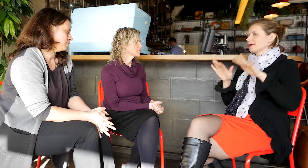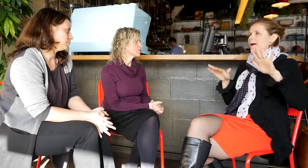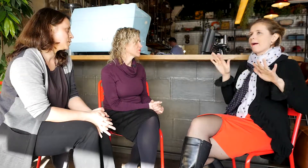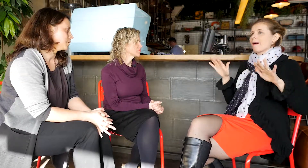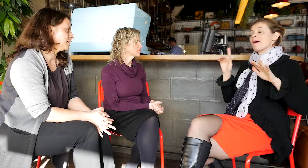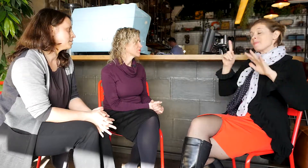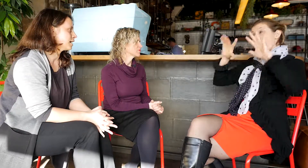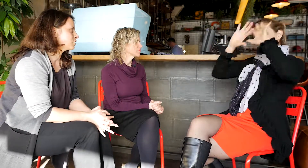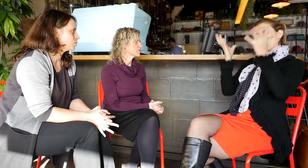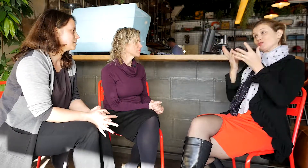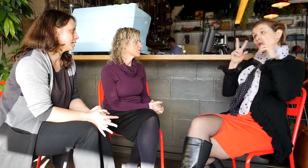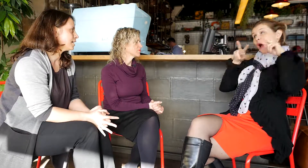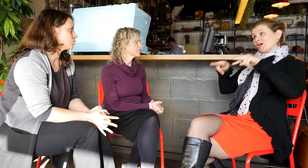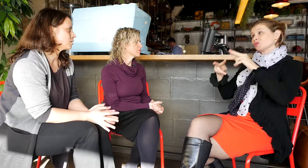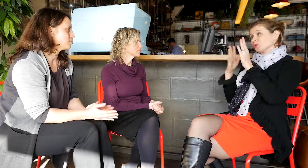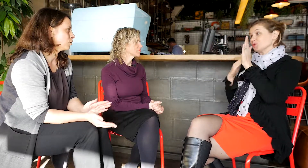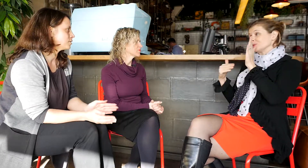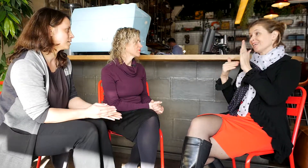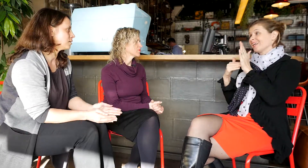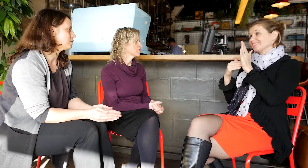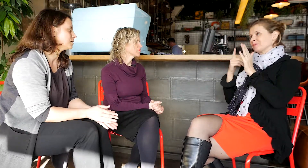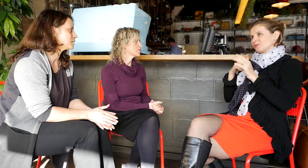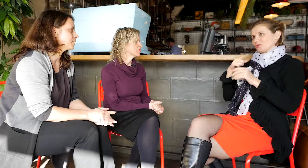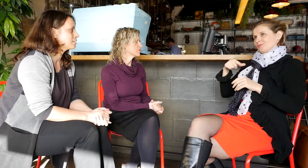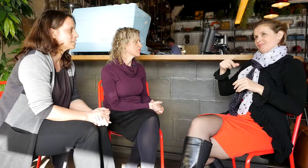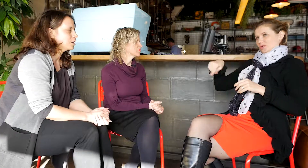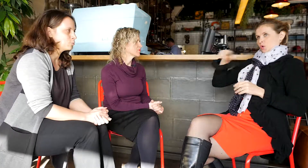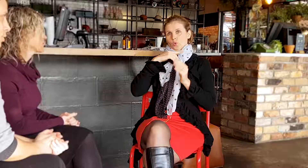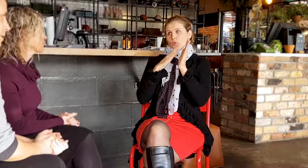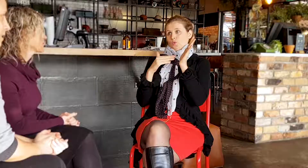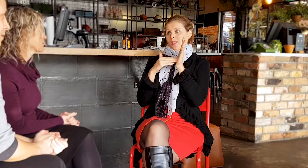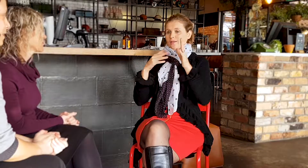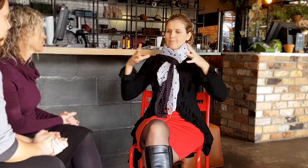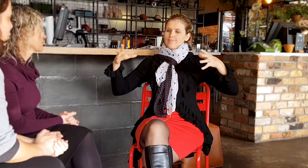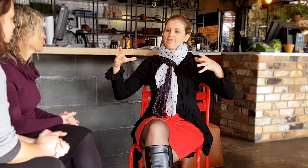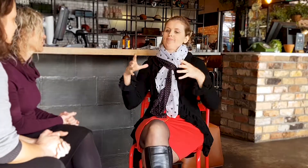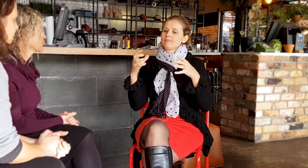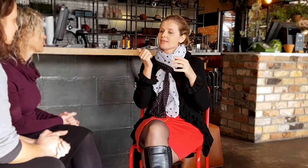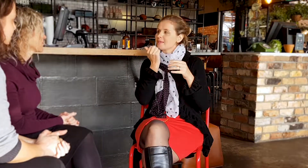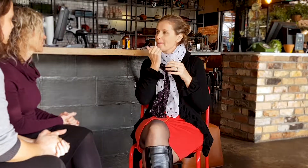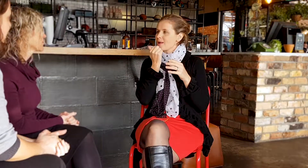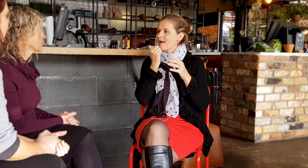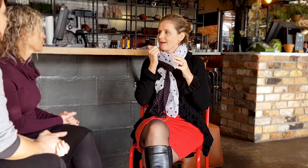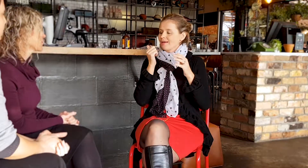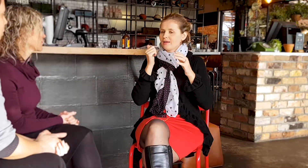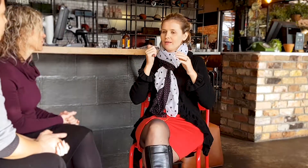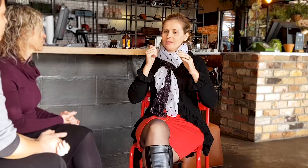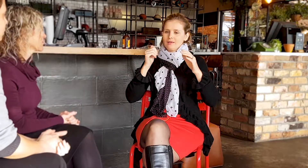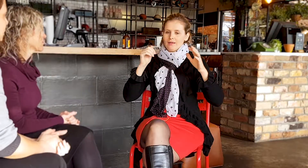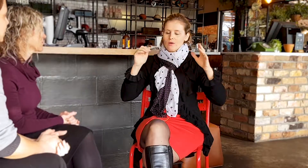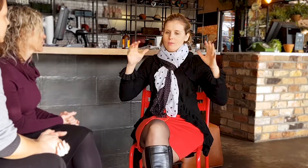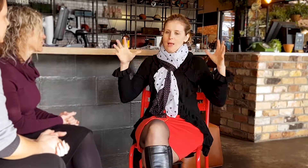depend country to country, the pros and cons. But watch this space, watch New Zealand. because